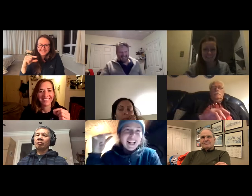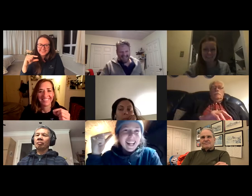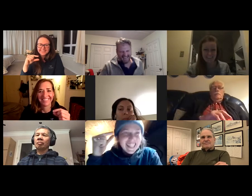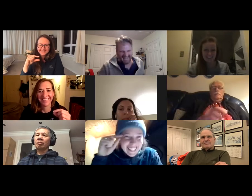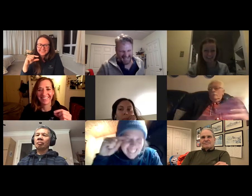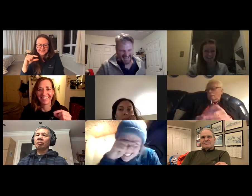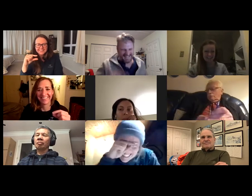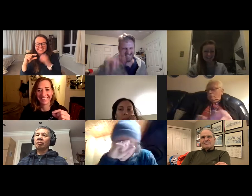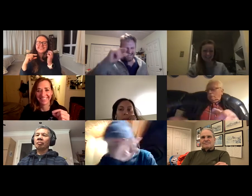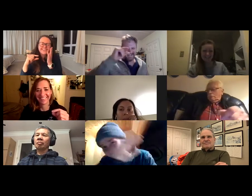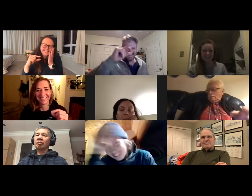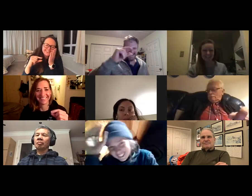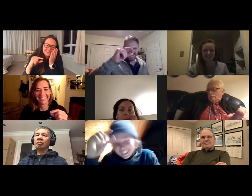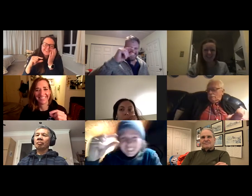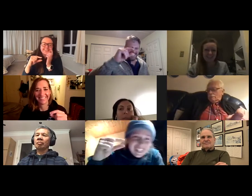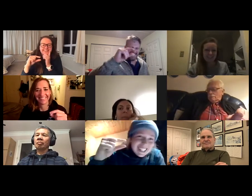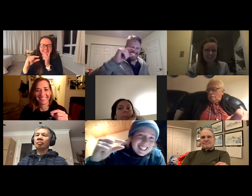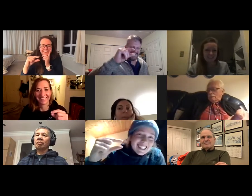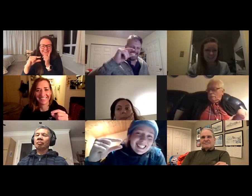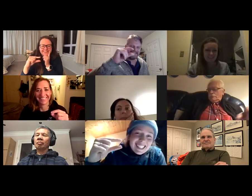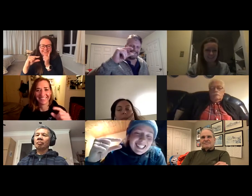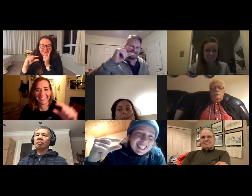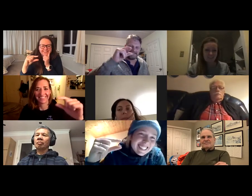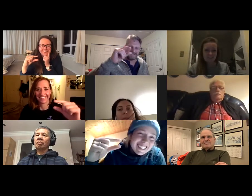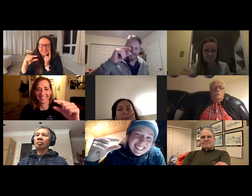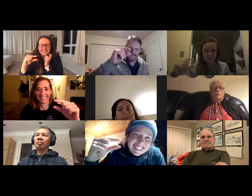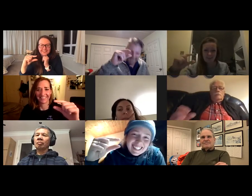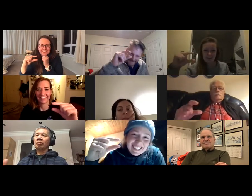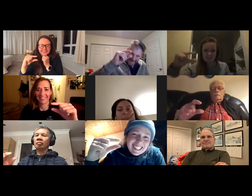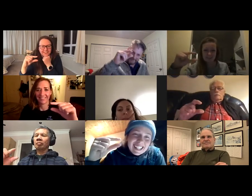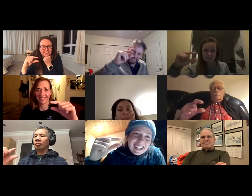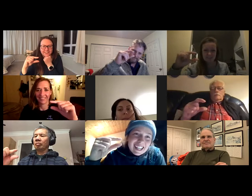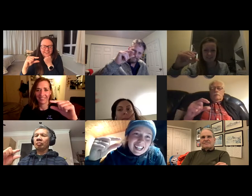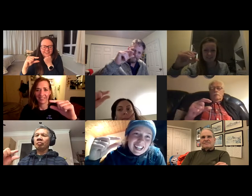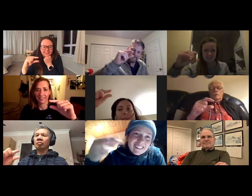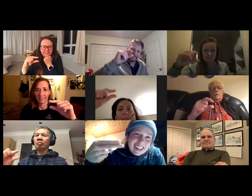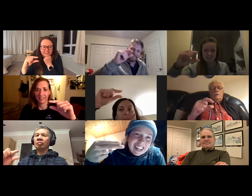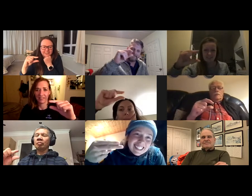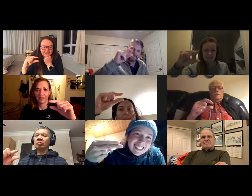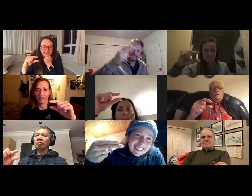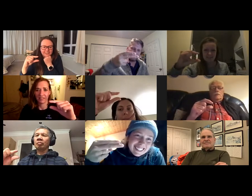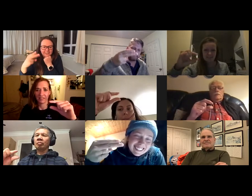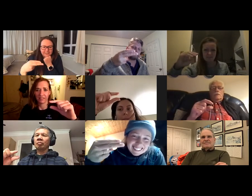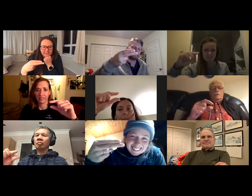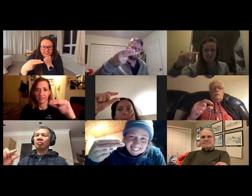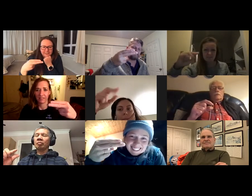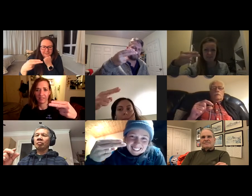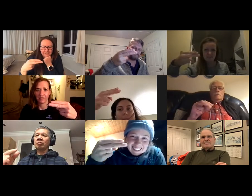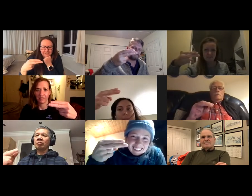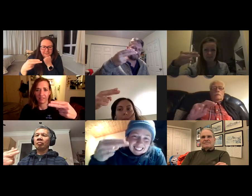alphabet. There's too much pressure. G. G. Yep. H. Yeah.